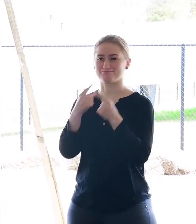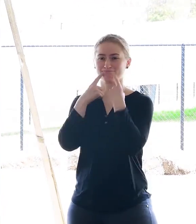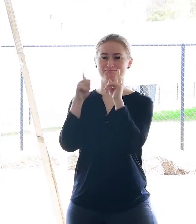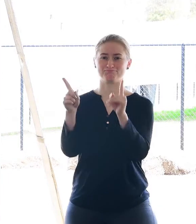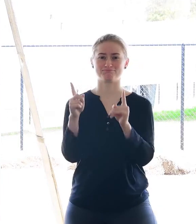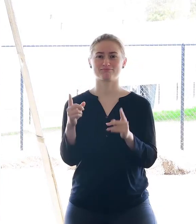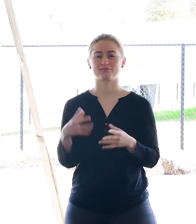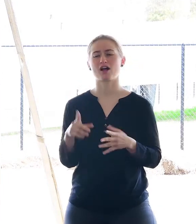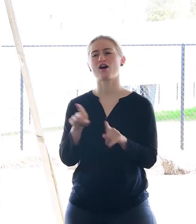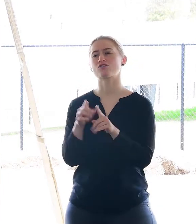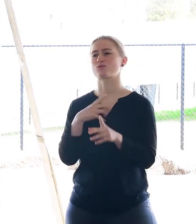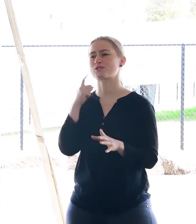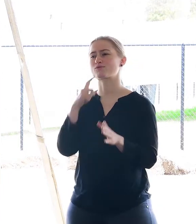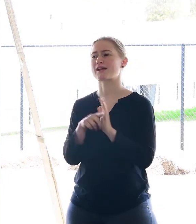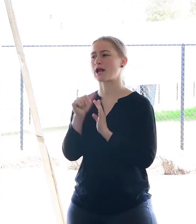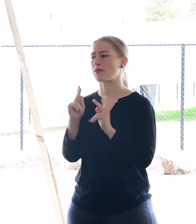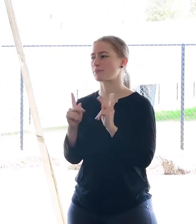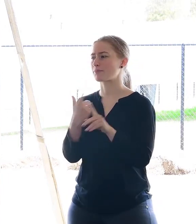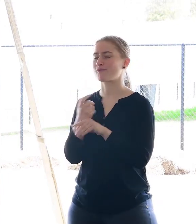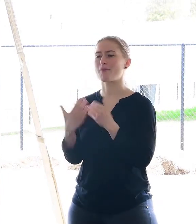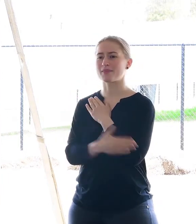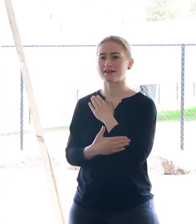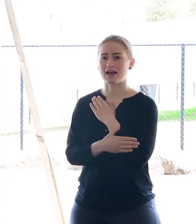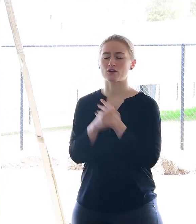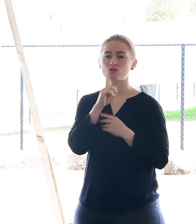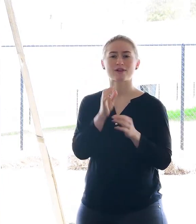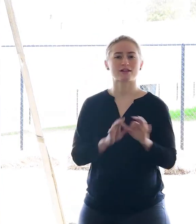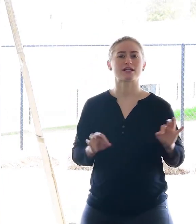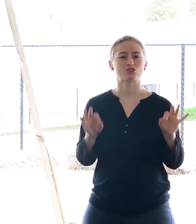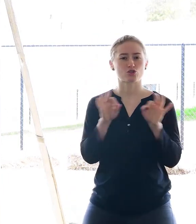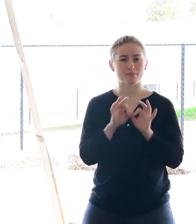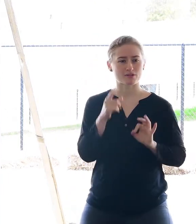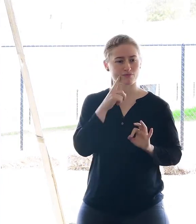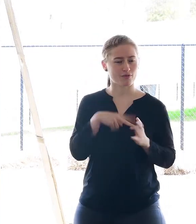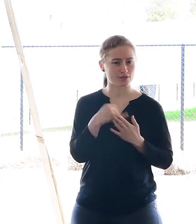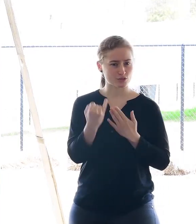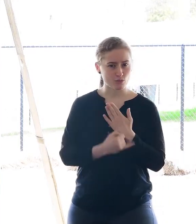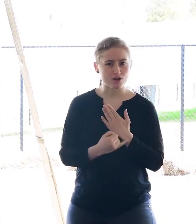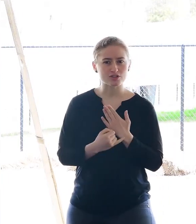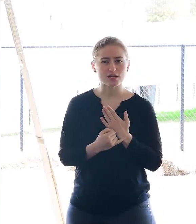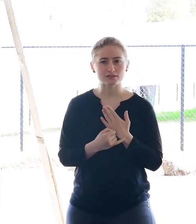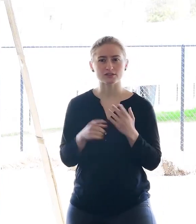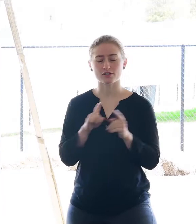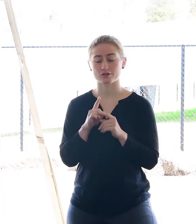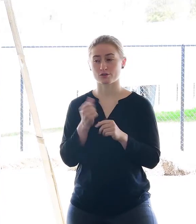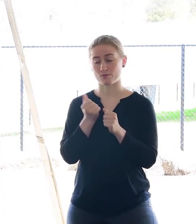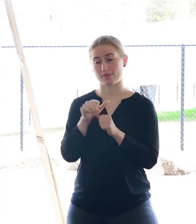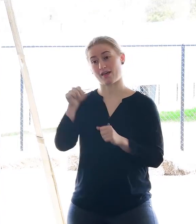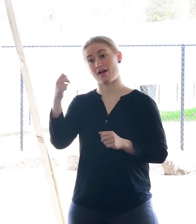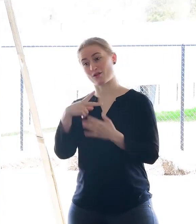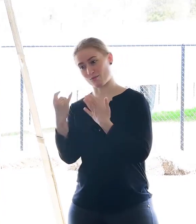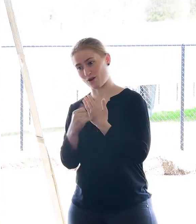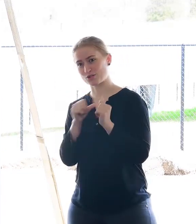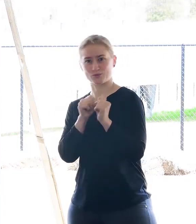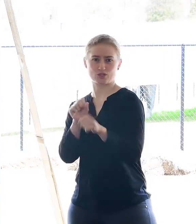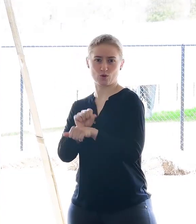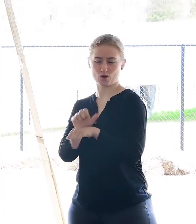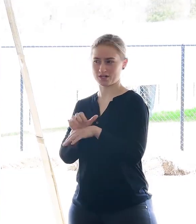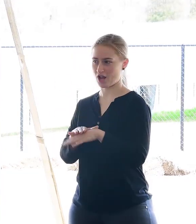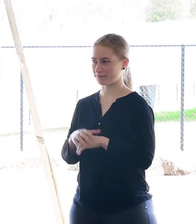want to recognize some other people from the county who were instrumental in this project, as well as in all the other projects that we're working